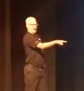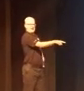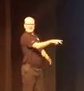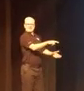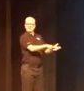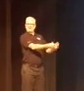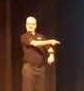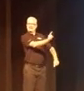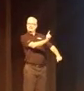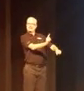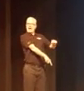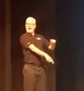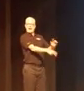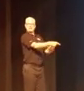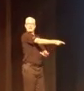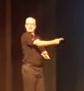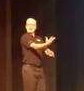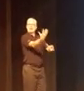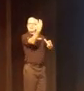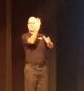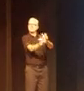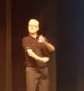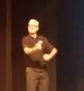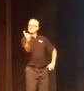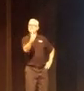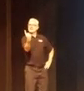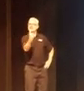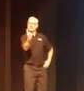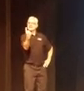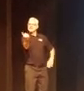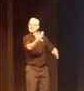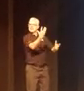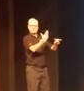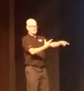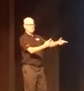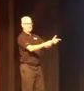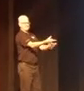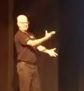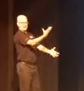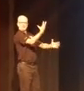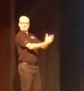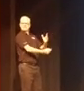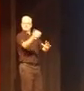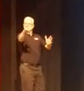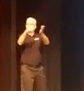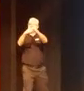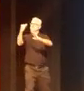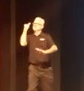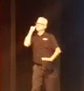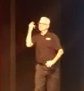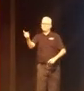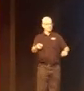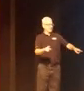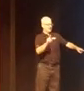Basically, oh, you can't do that. No, you can't do that. Something is missing from you. Nope.